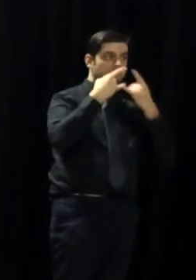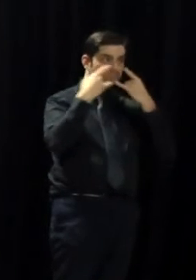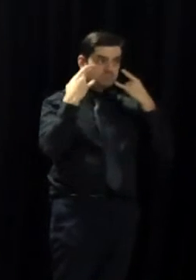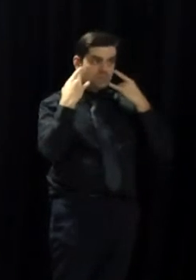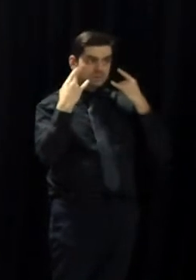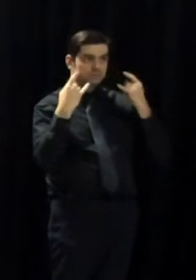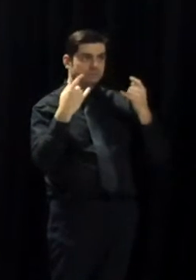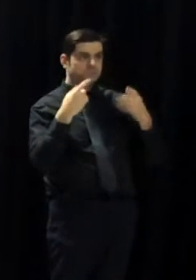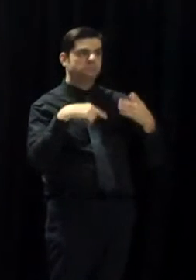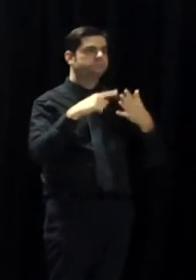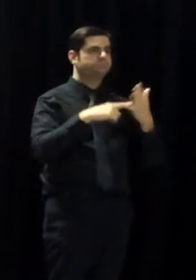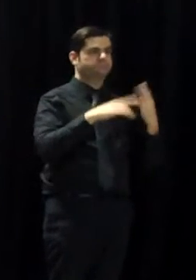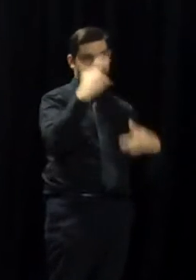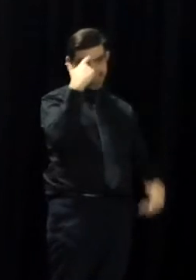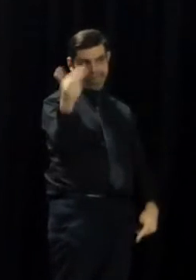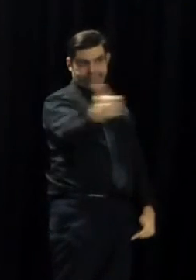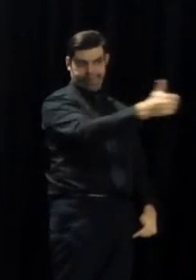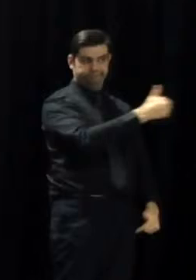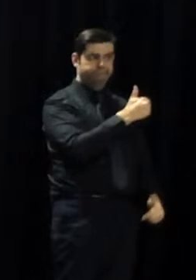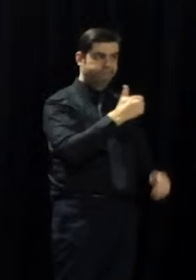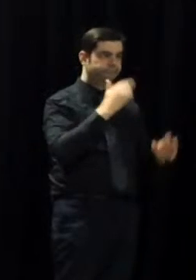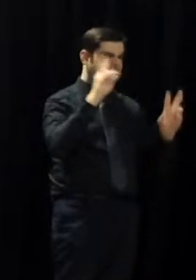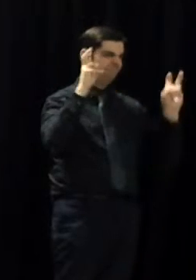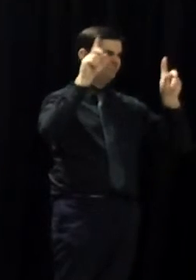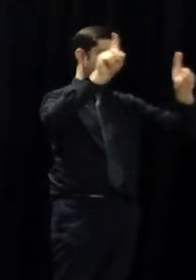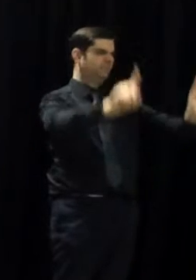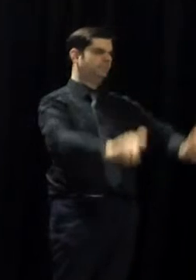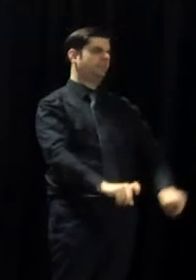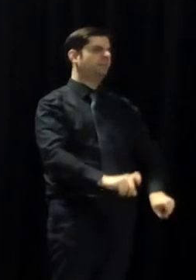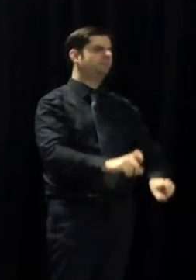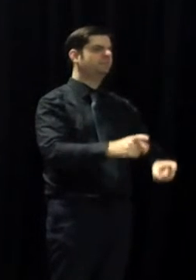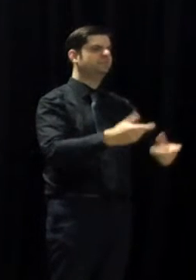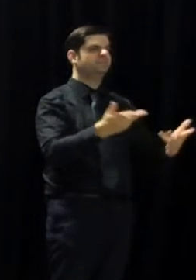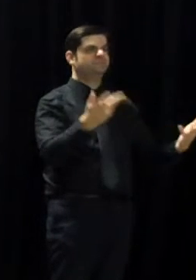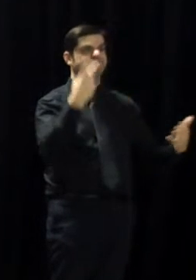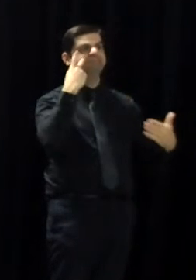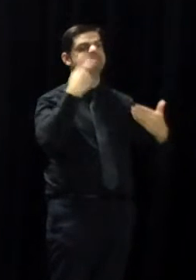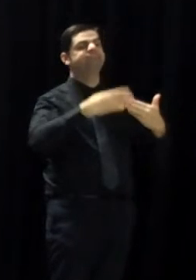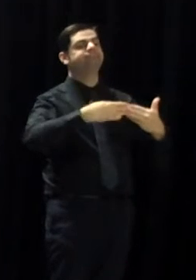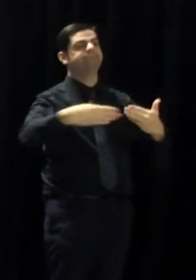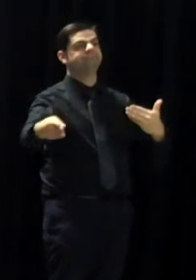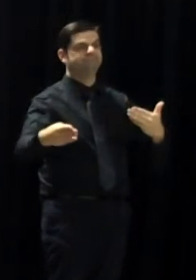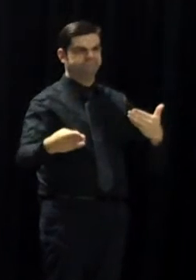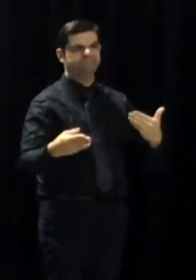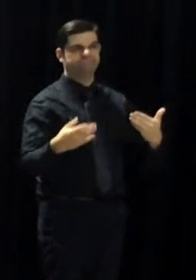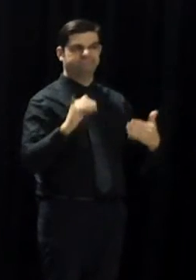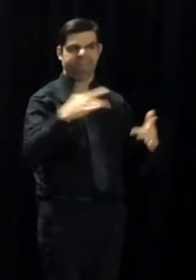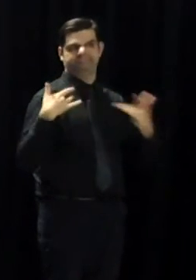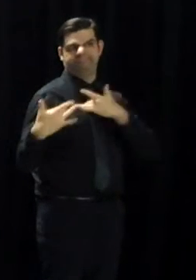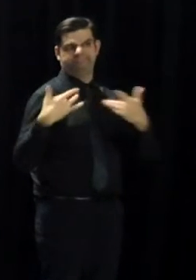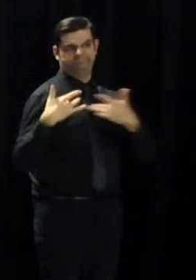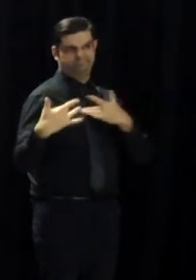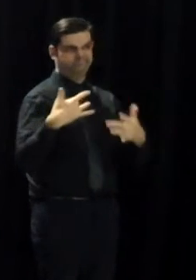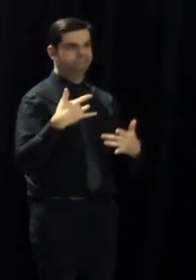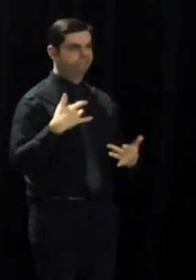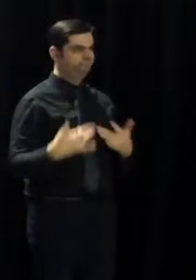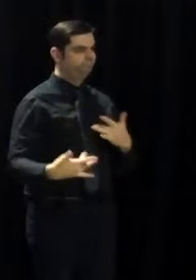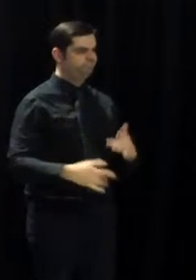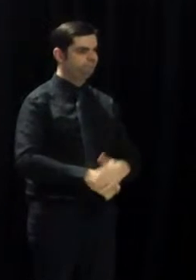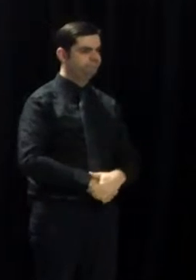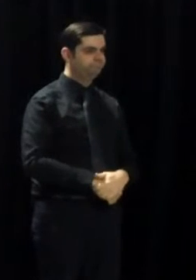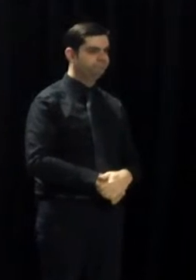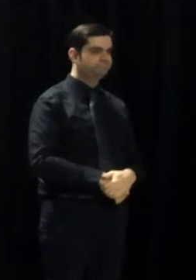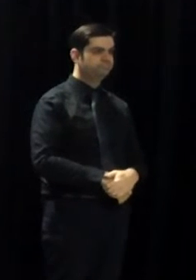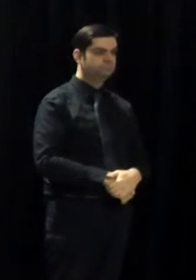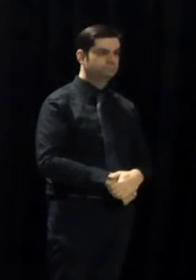will probably be the peak of that activity. But it looks like right now, at least, if we continue to do the right thing, we're going to be trending down going into